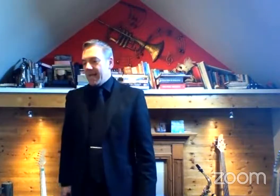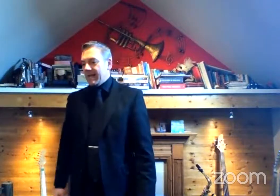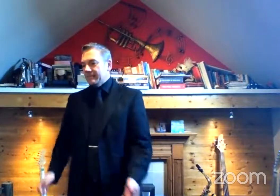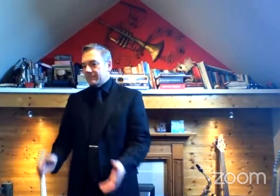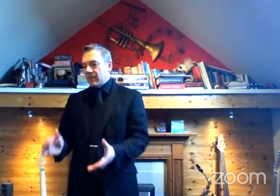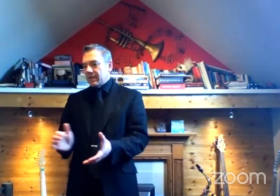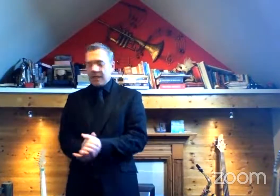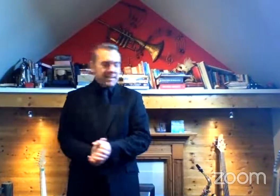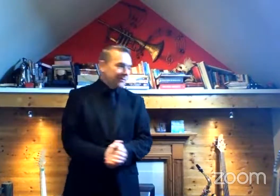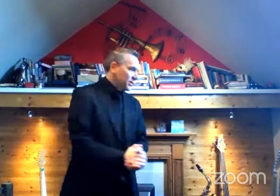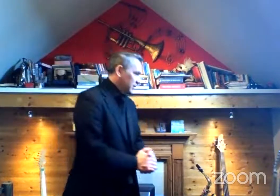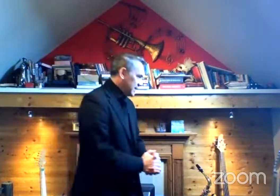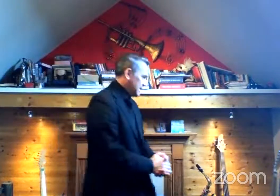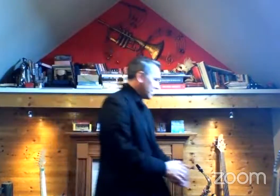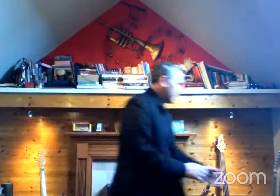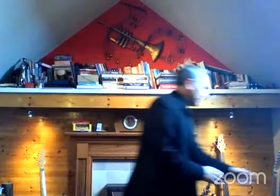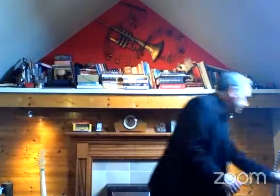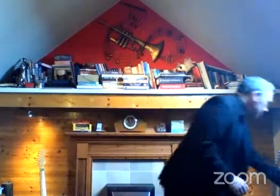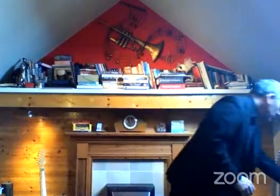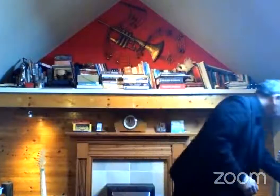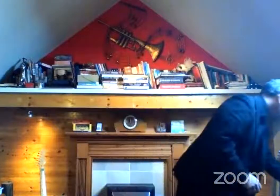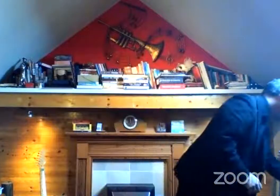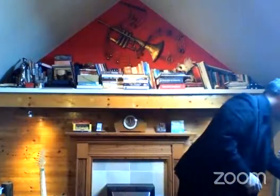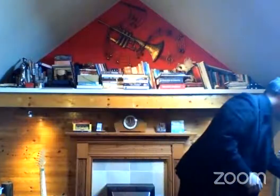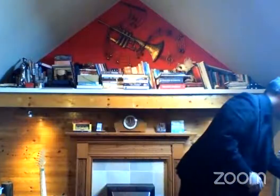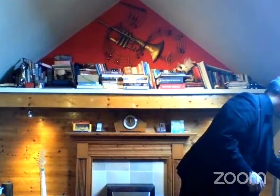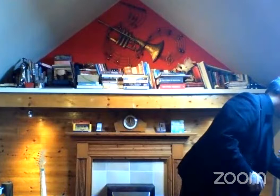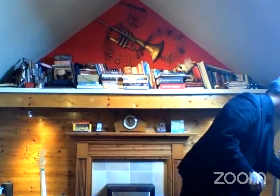ping. Right, let's have a go. Let's have a go. We'll get the whole job done